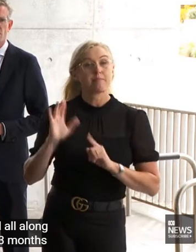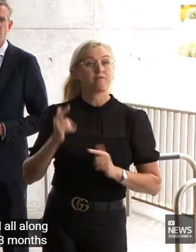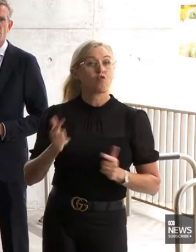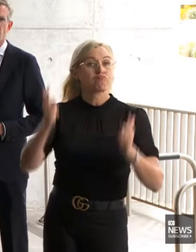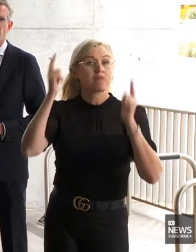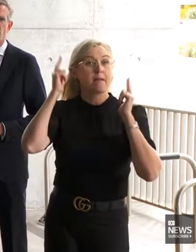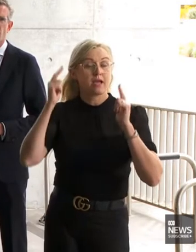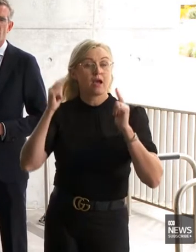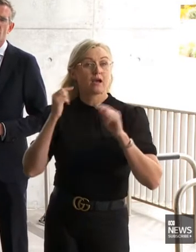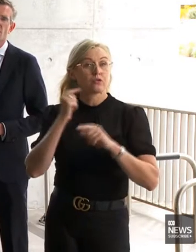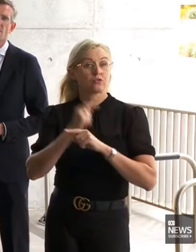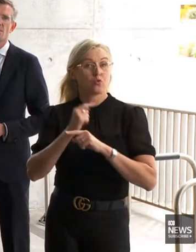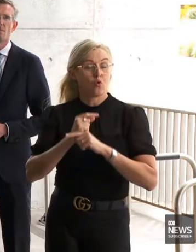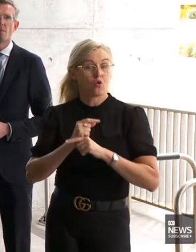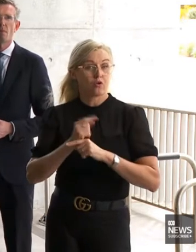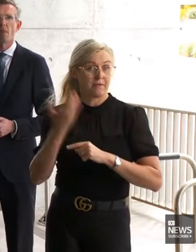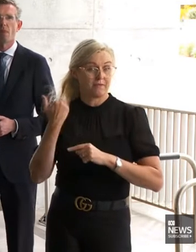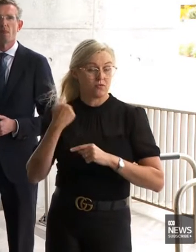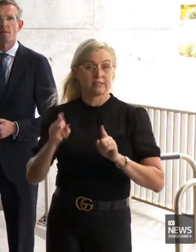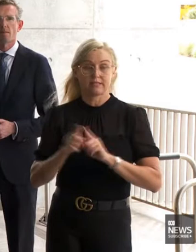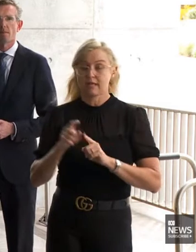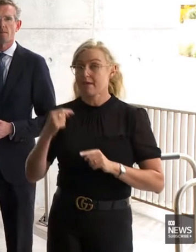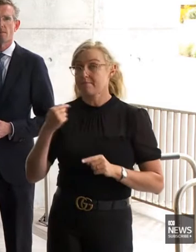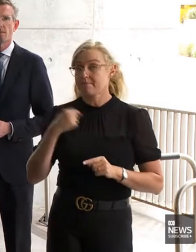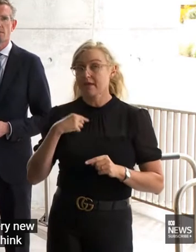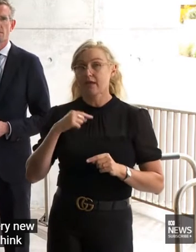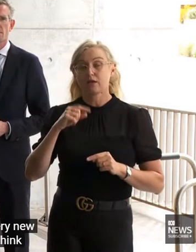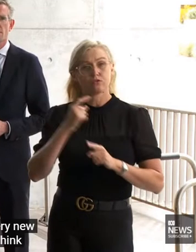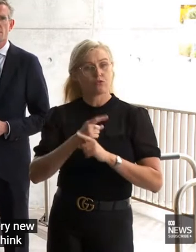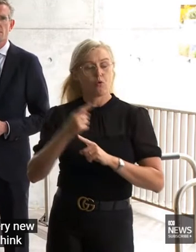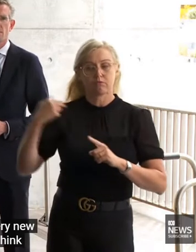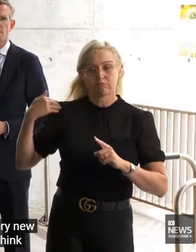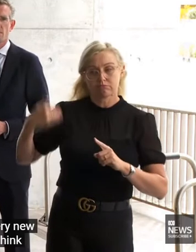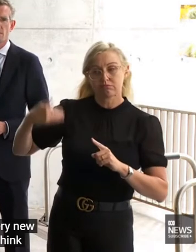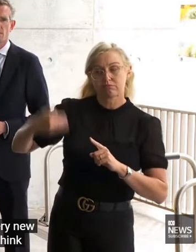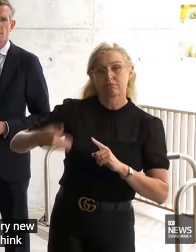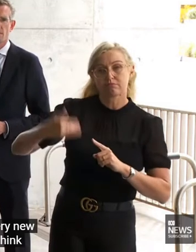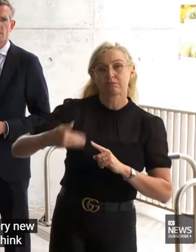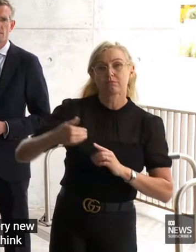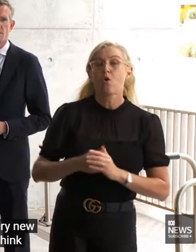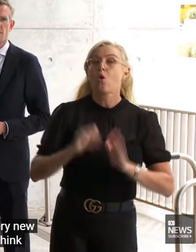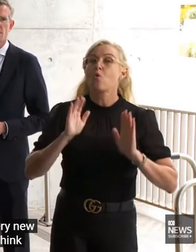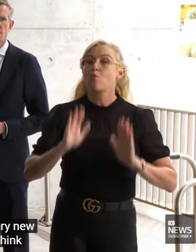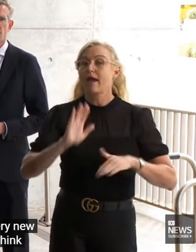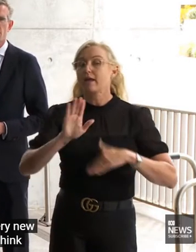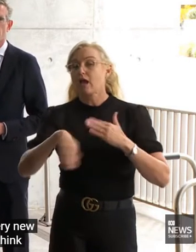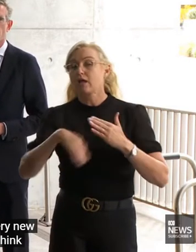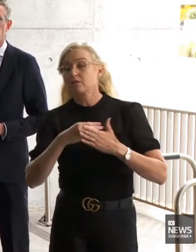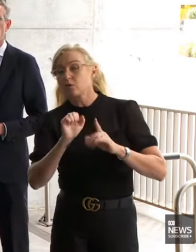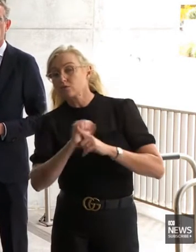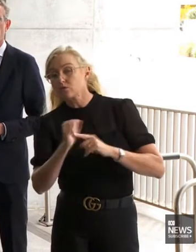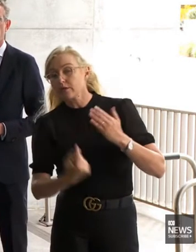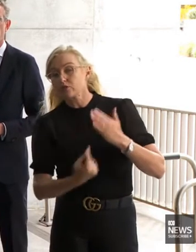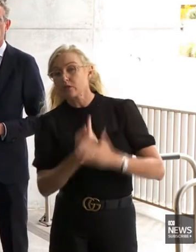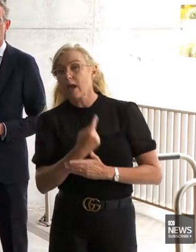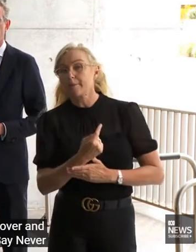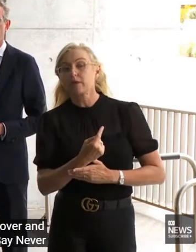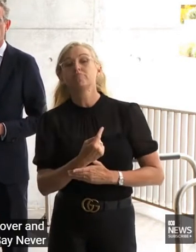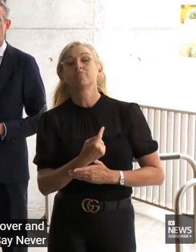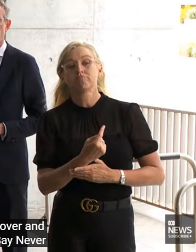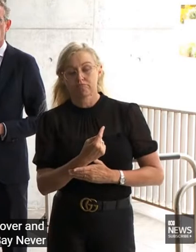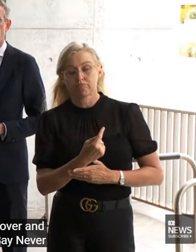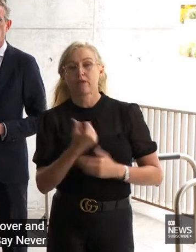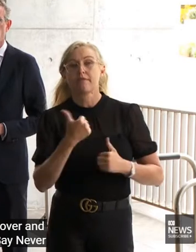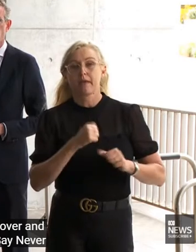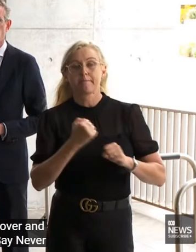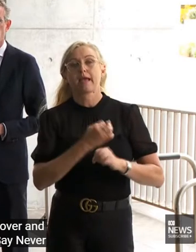months, we will respond to every new circumstance. I think the phrase I've used over and over